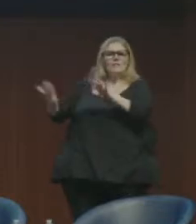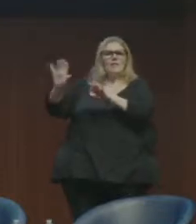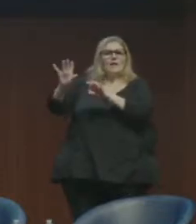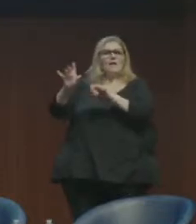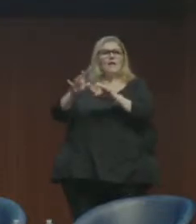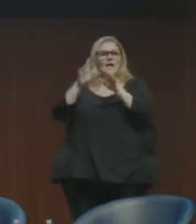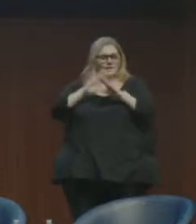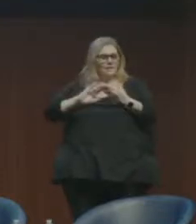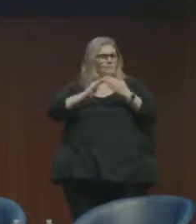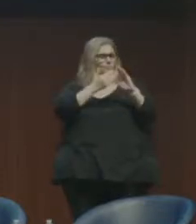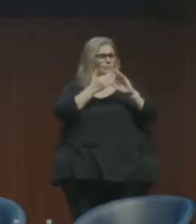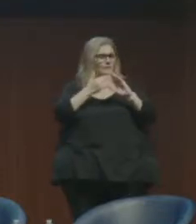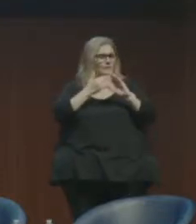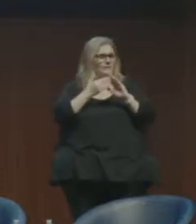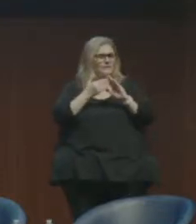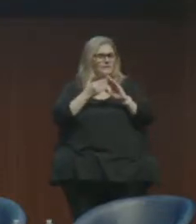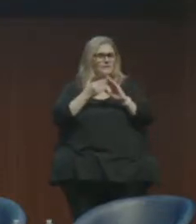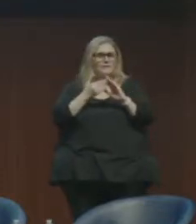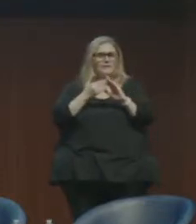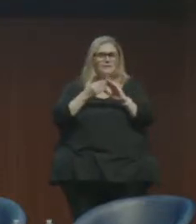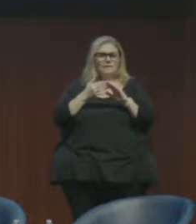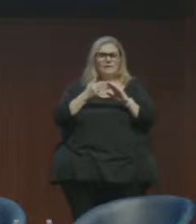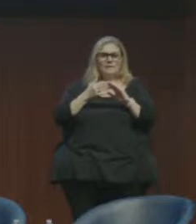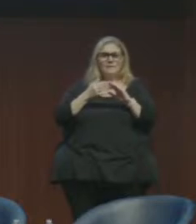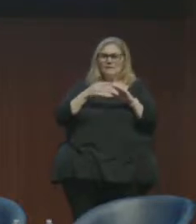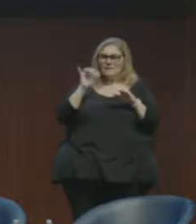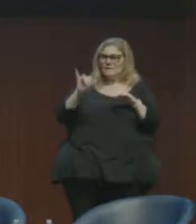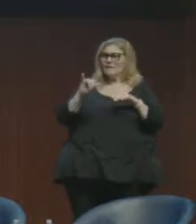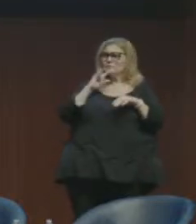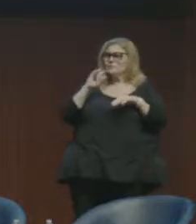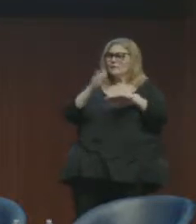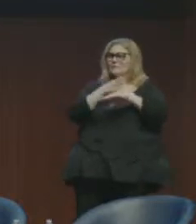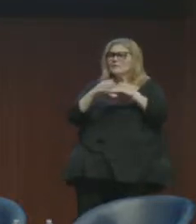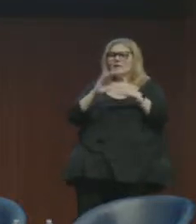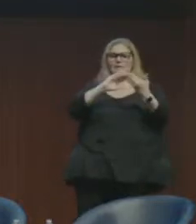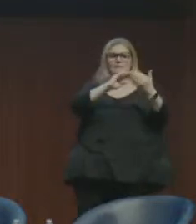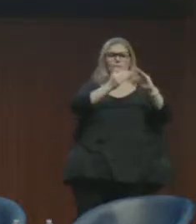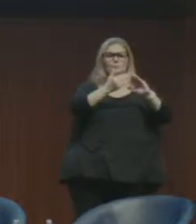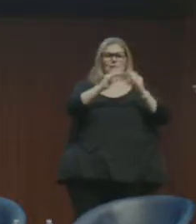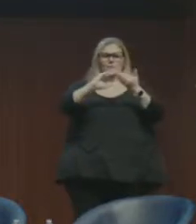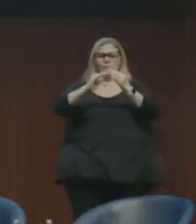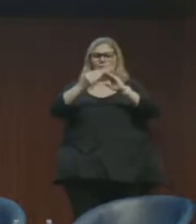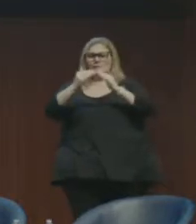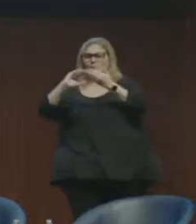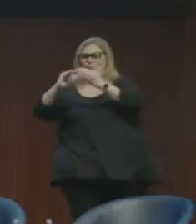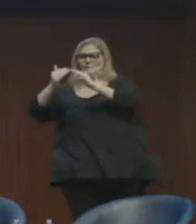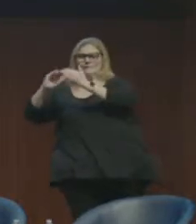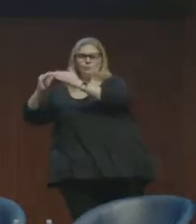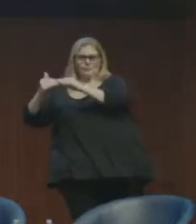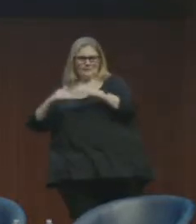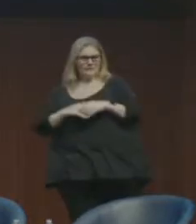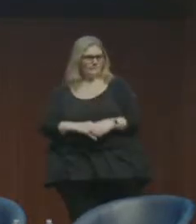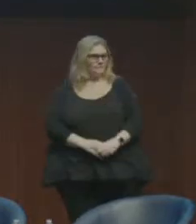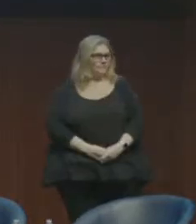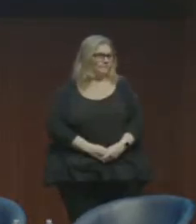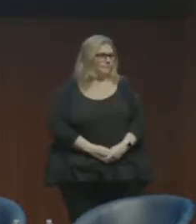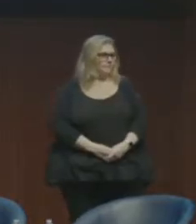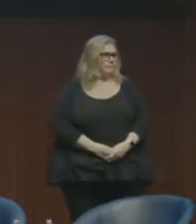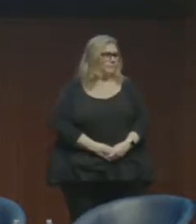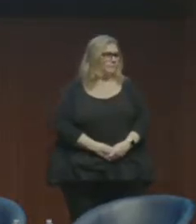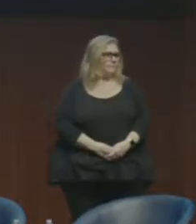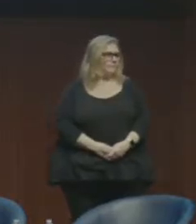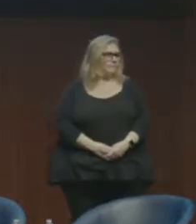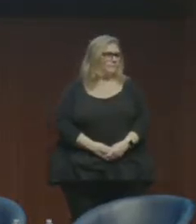and community. Cliched as this may sound, it's community, community, community.